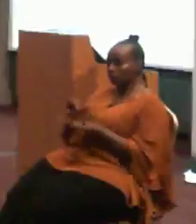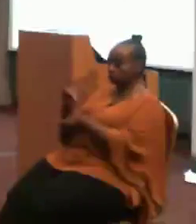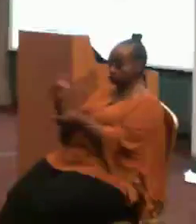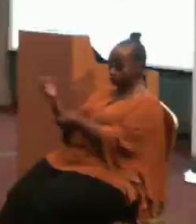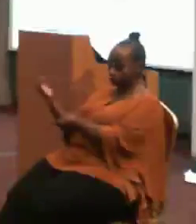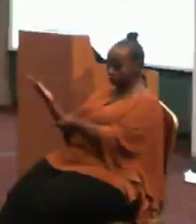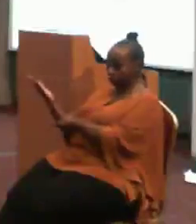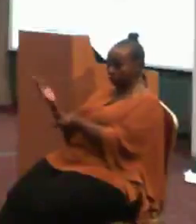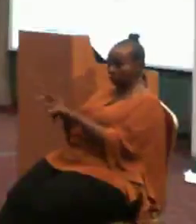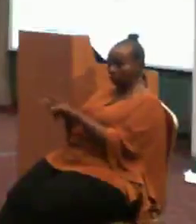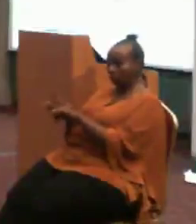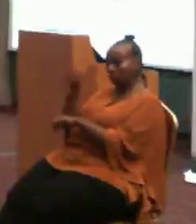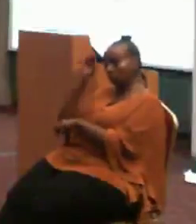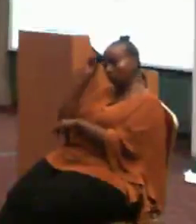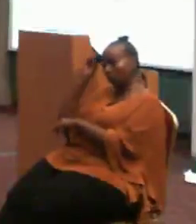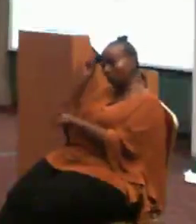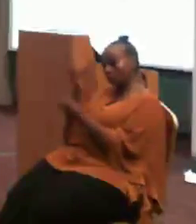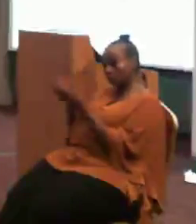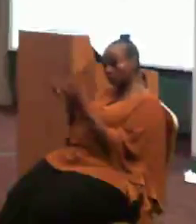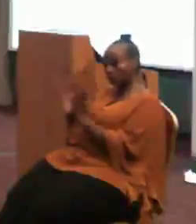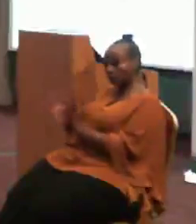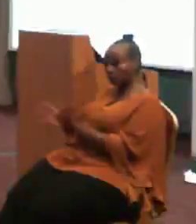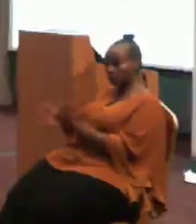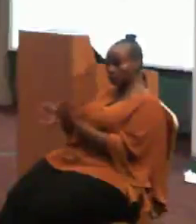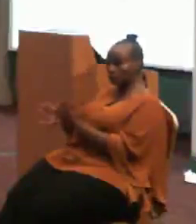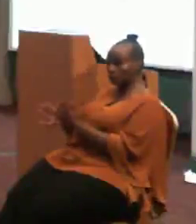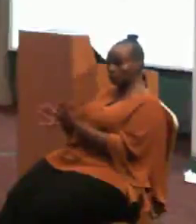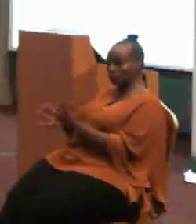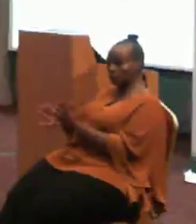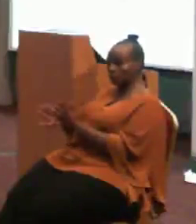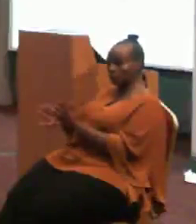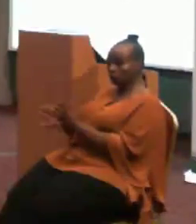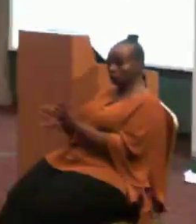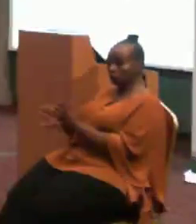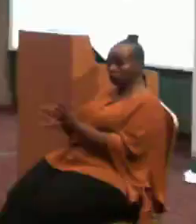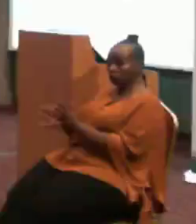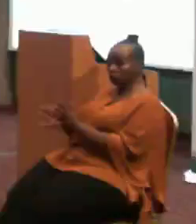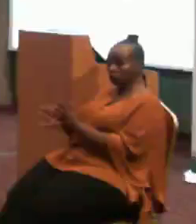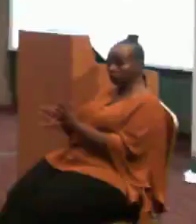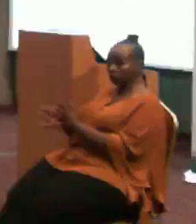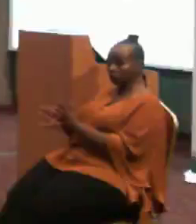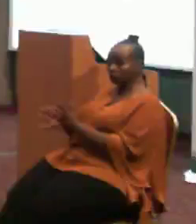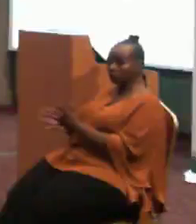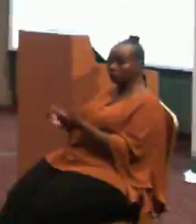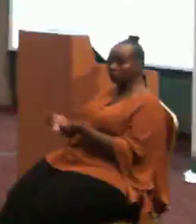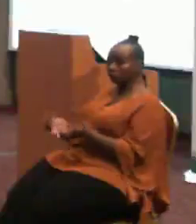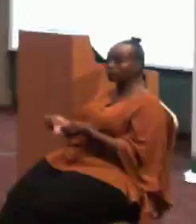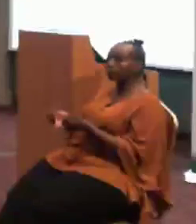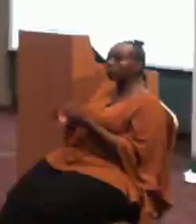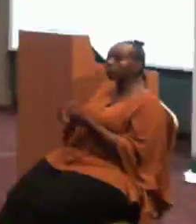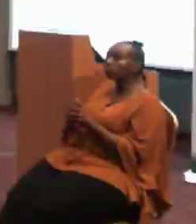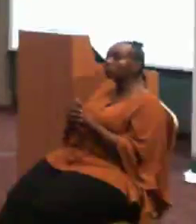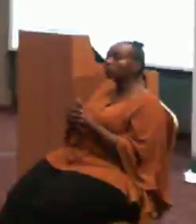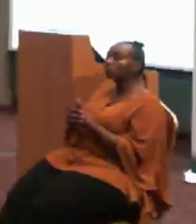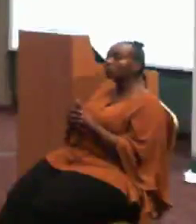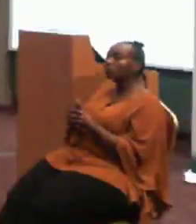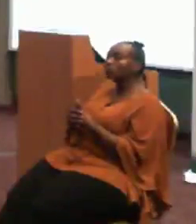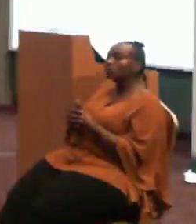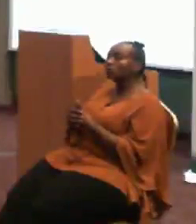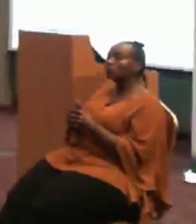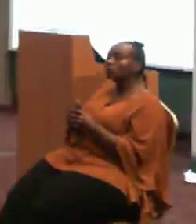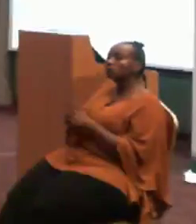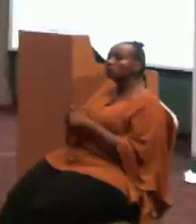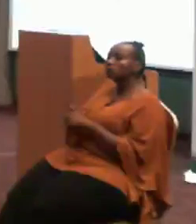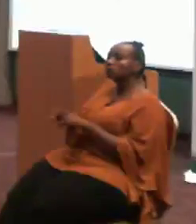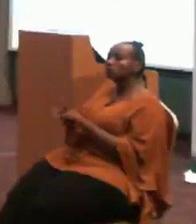in Durban. So they have already undertaken to provide all of those things. As long as perhaps what I would like to